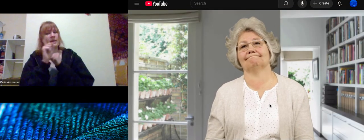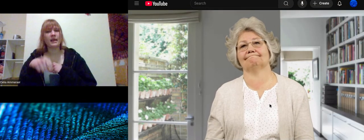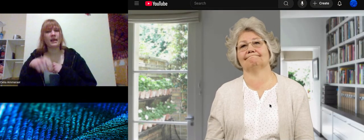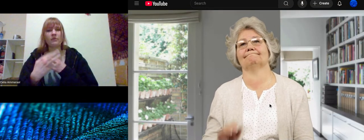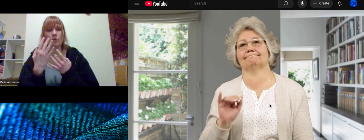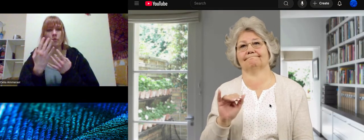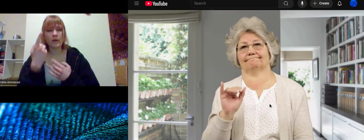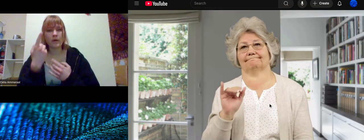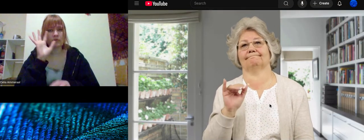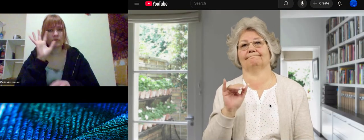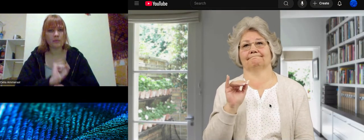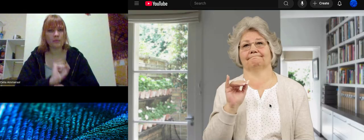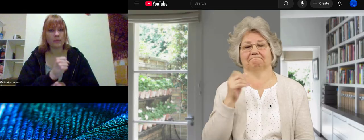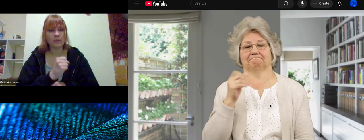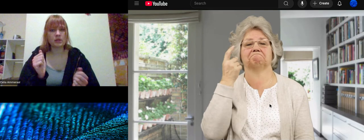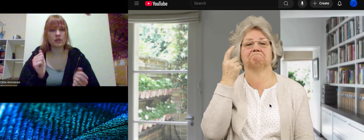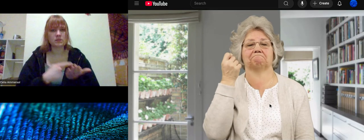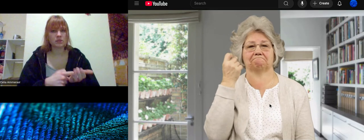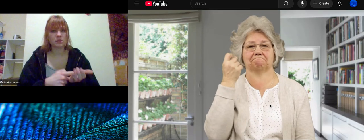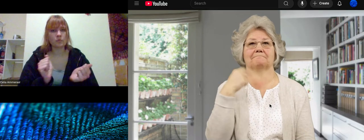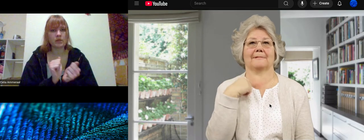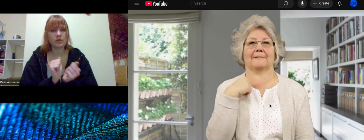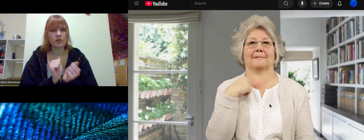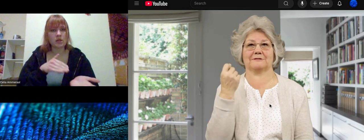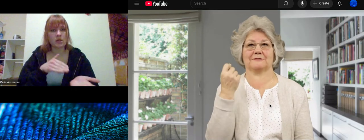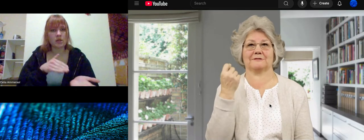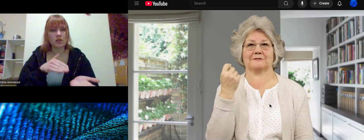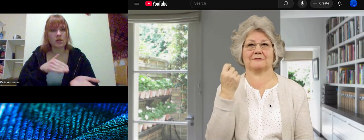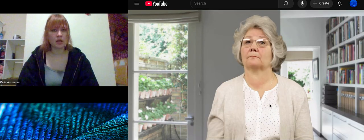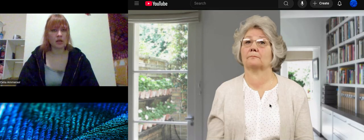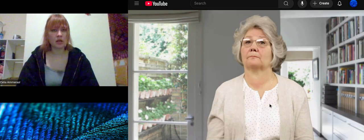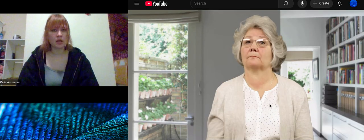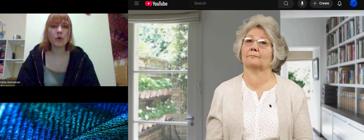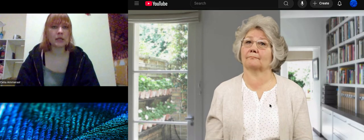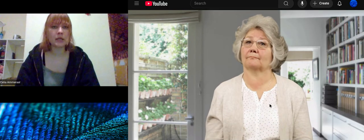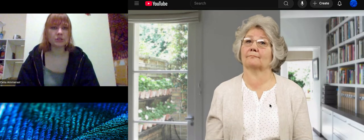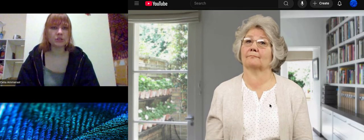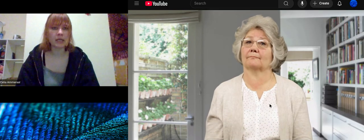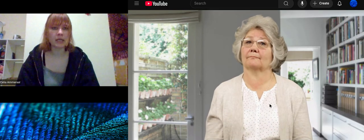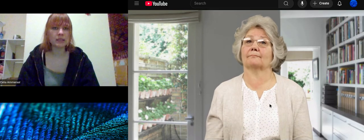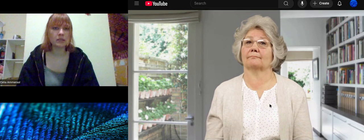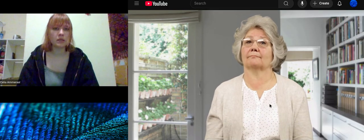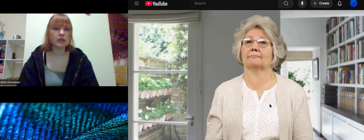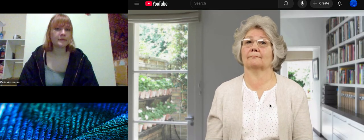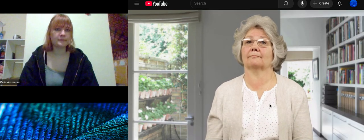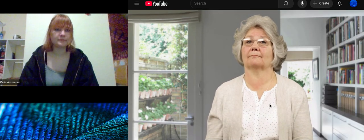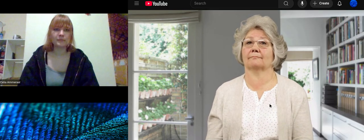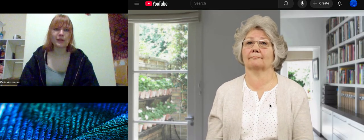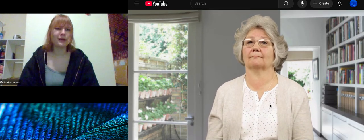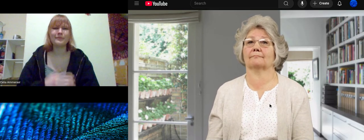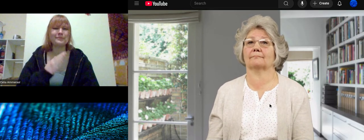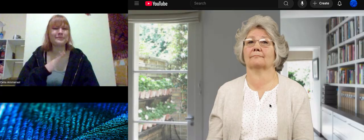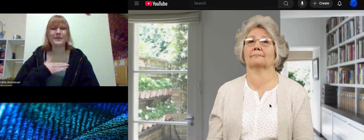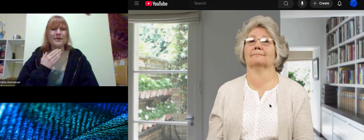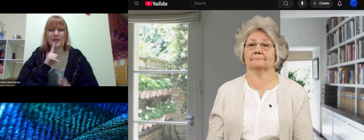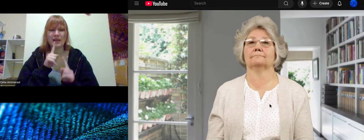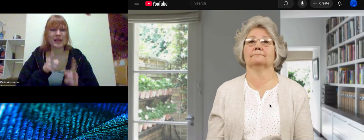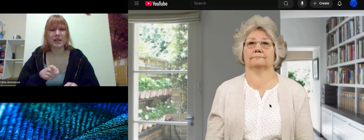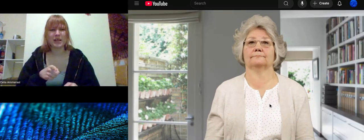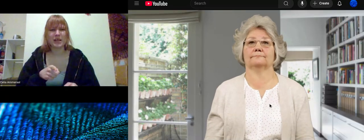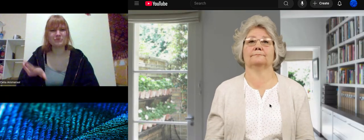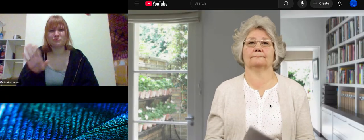Goodman. But I'm happy to answer any general questions okay, I if possible. understand.